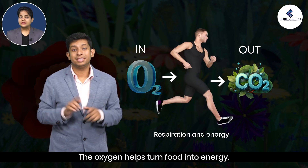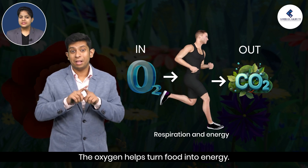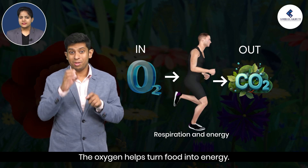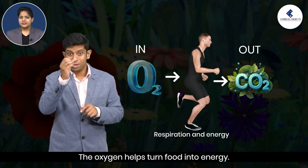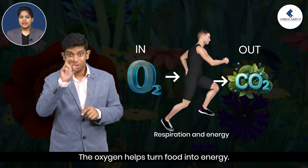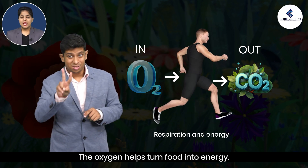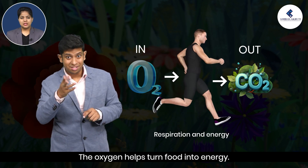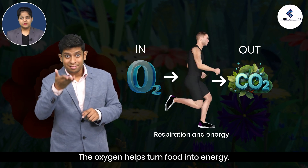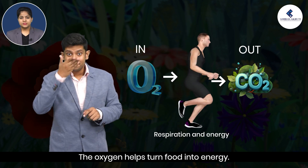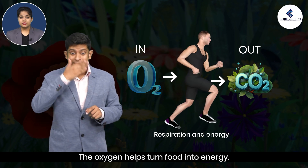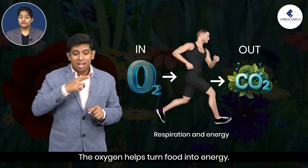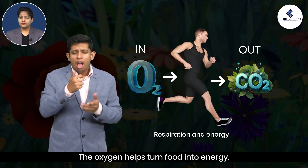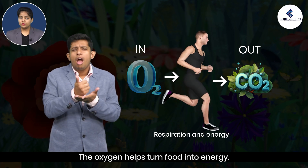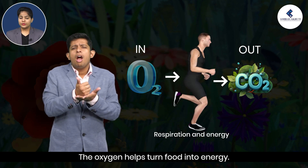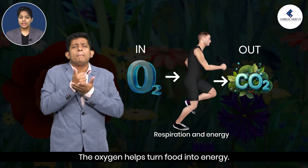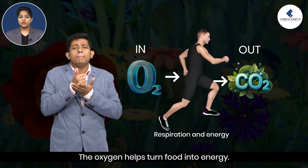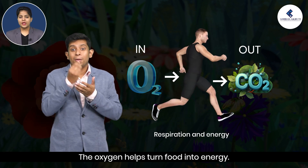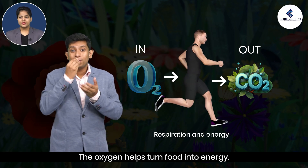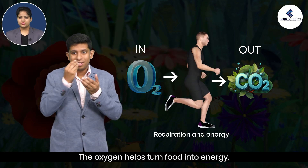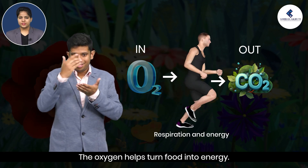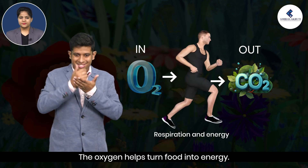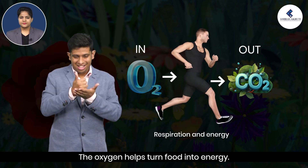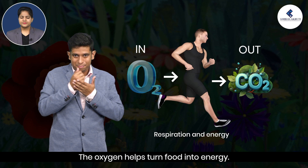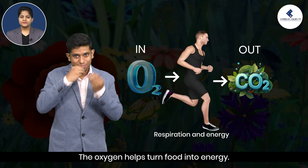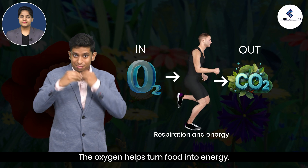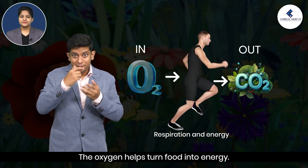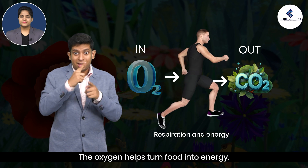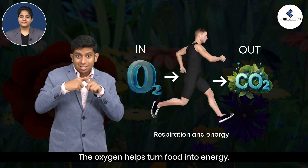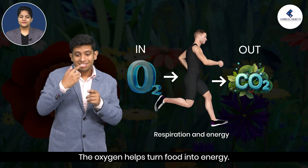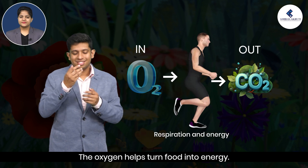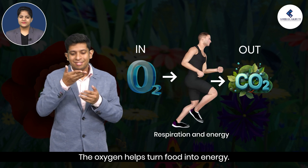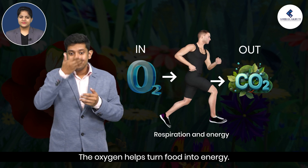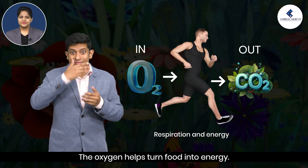The oxygen helps turn food into energy.